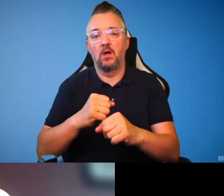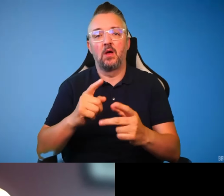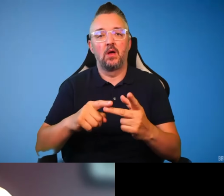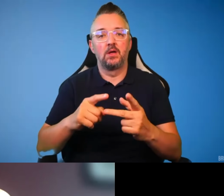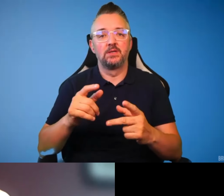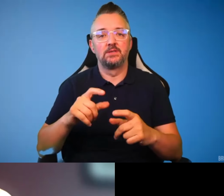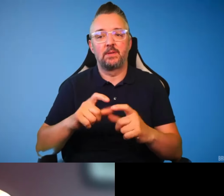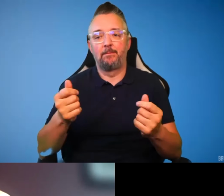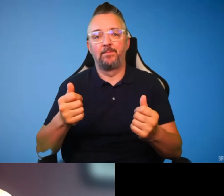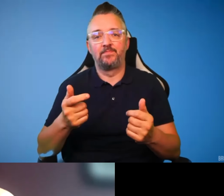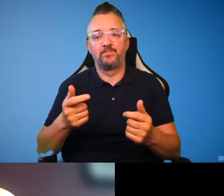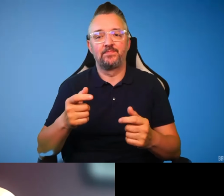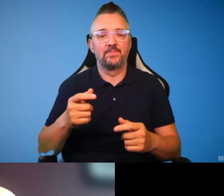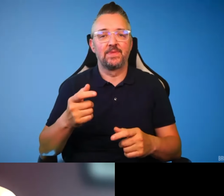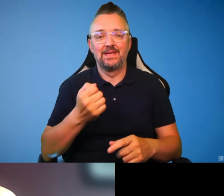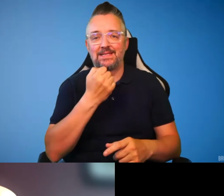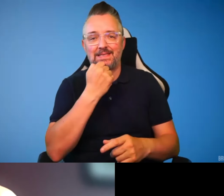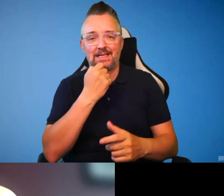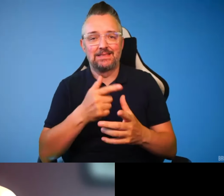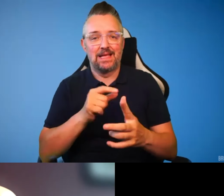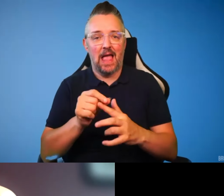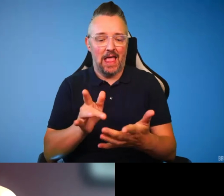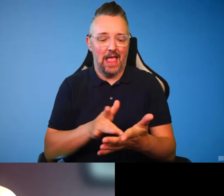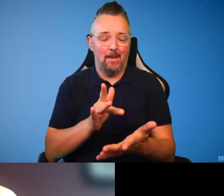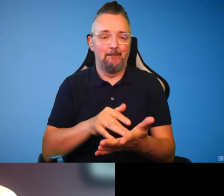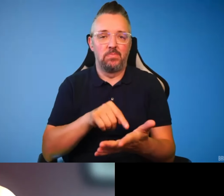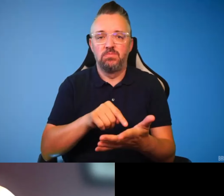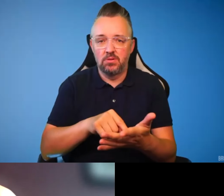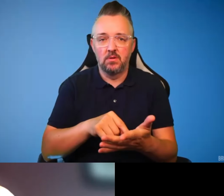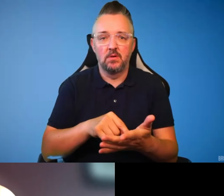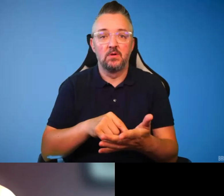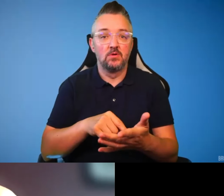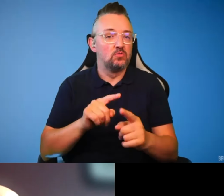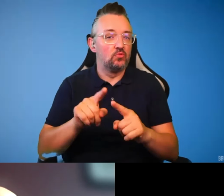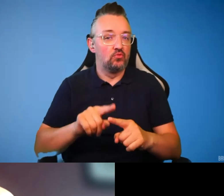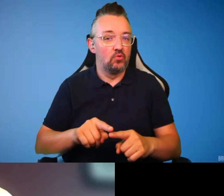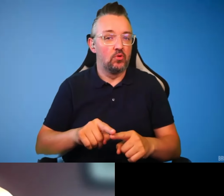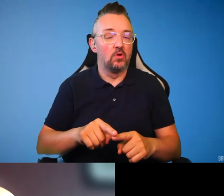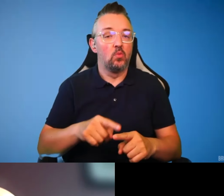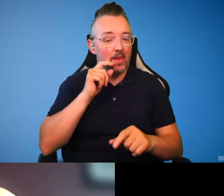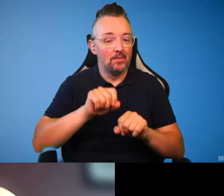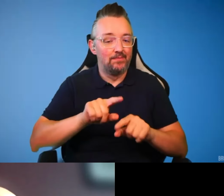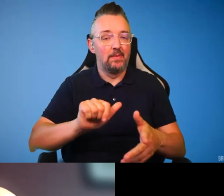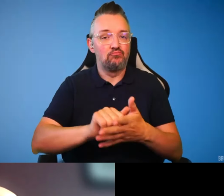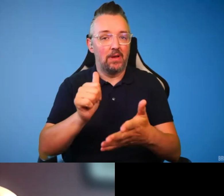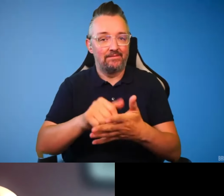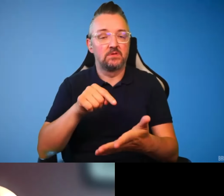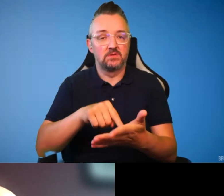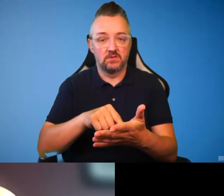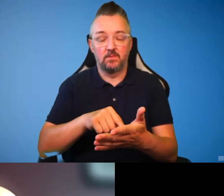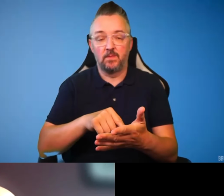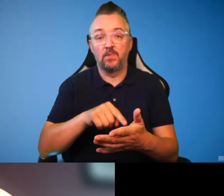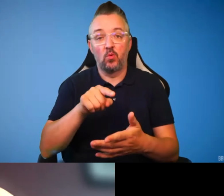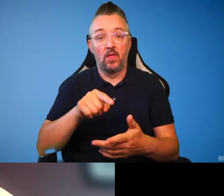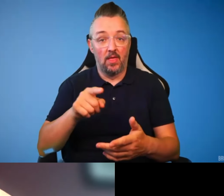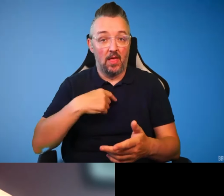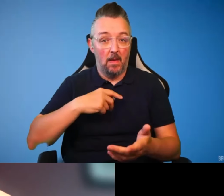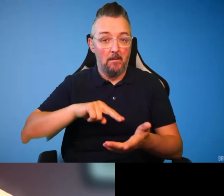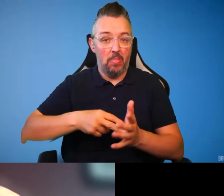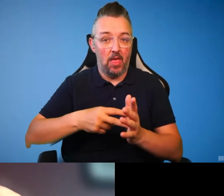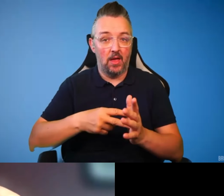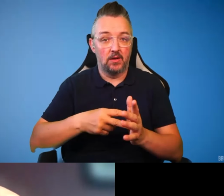cruising and dating apps, and yeah, so that's I guess our plans around the messaging. And I can